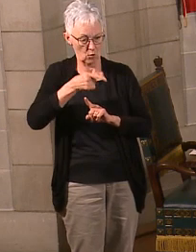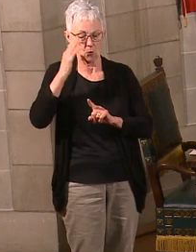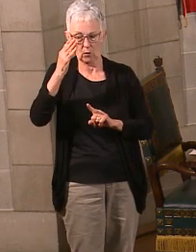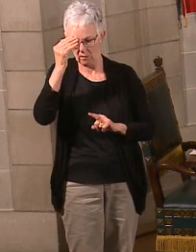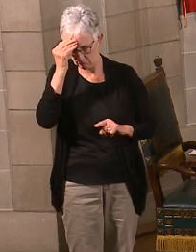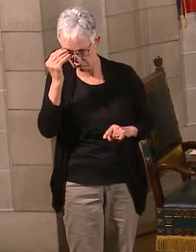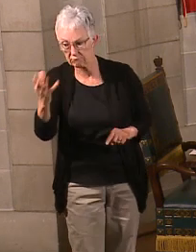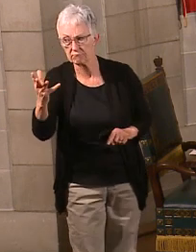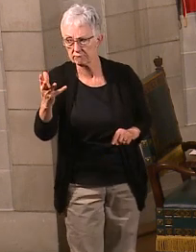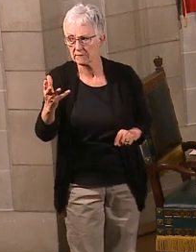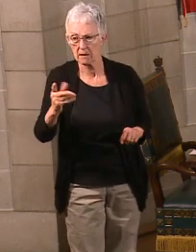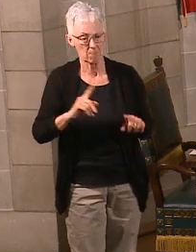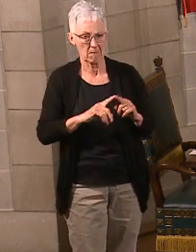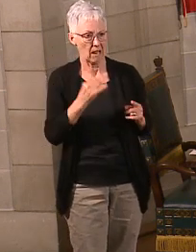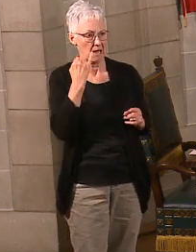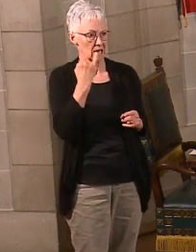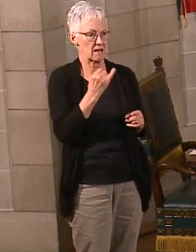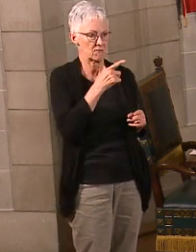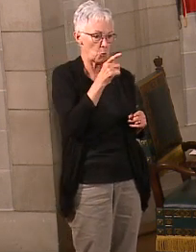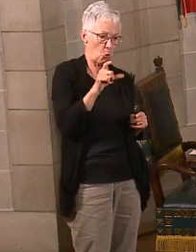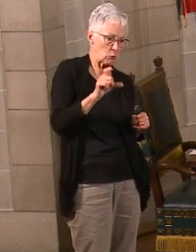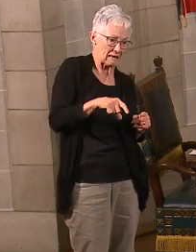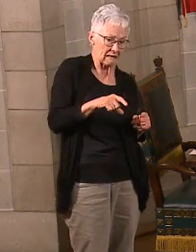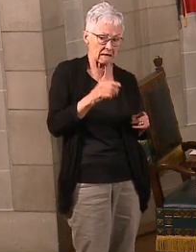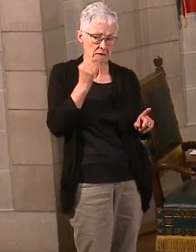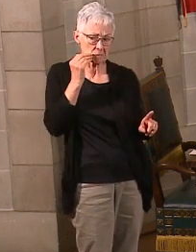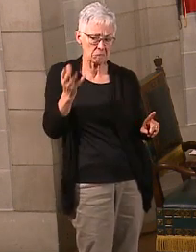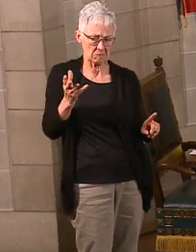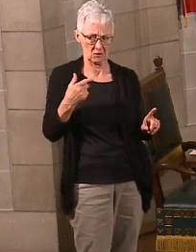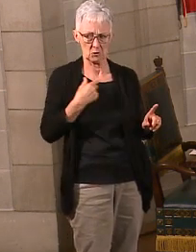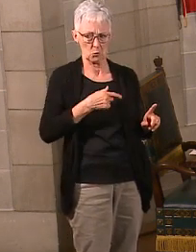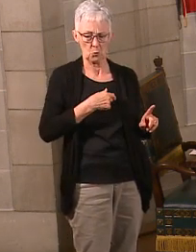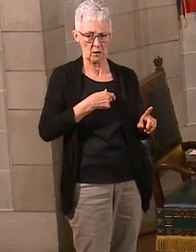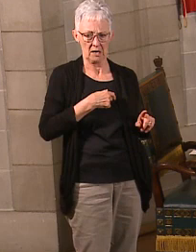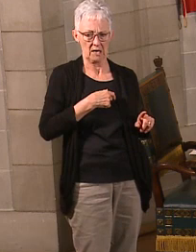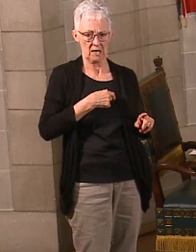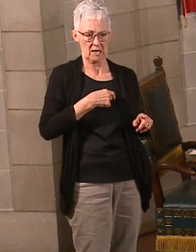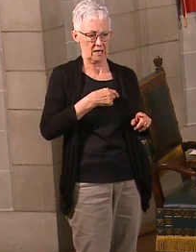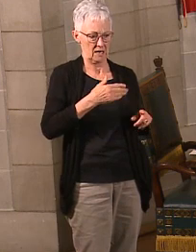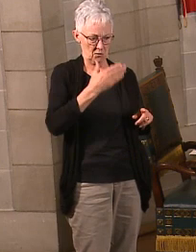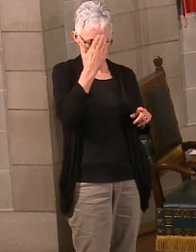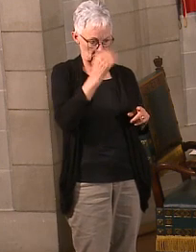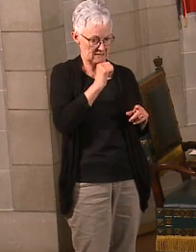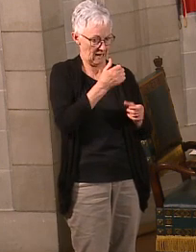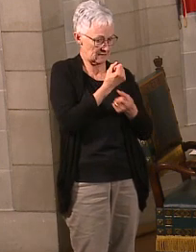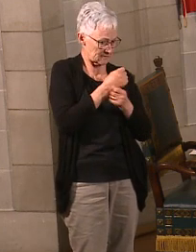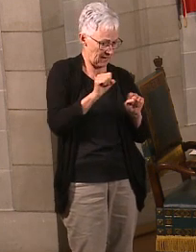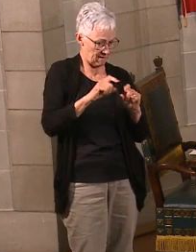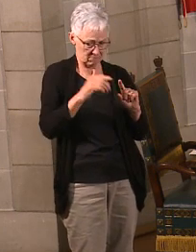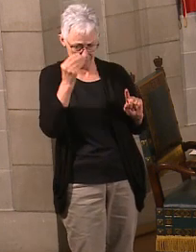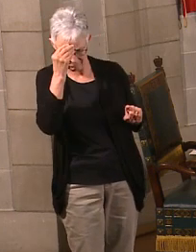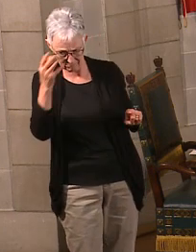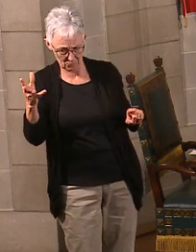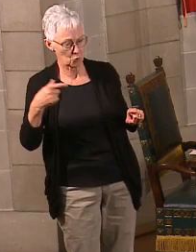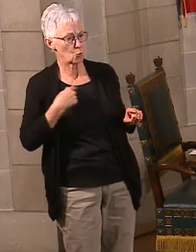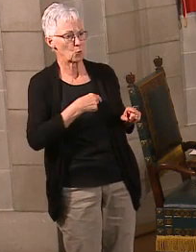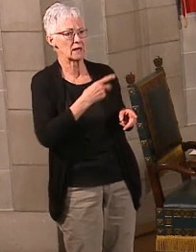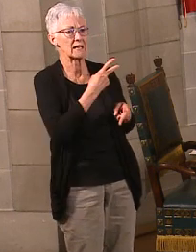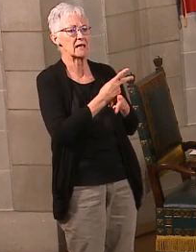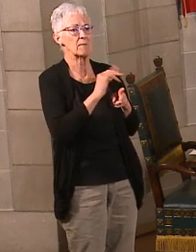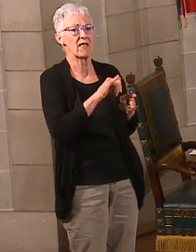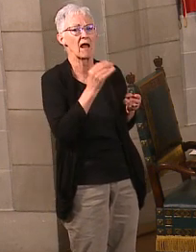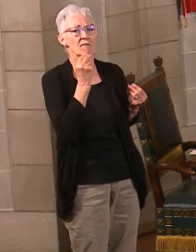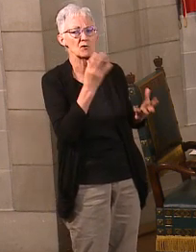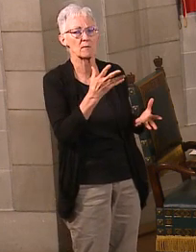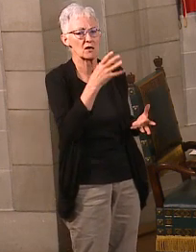identify who it is that needs to know, what it is they need to know, and we get that information in their hands, and we're doing that and doing it well. And the